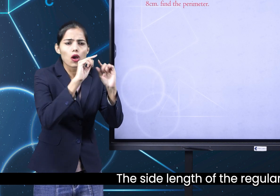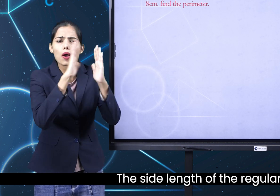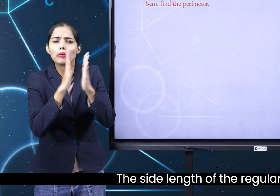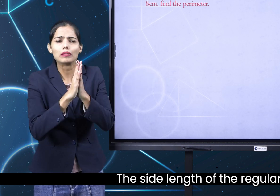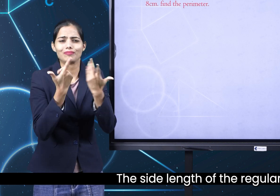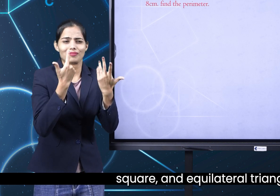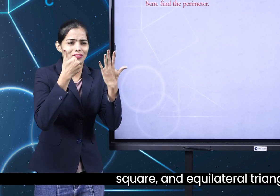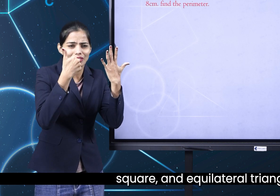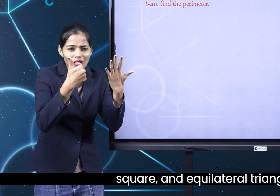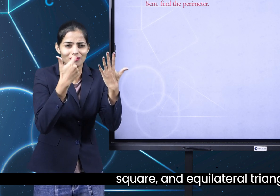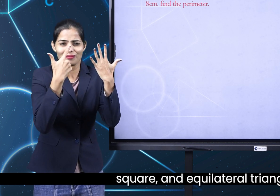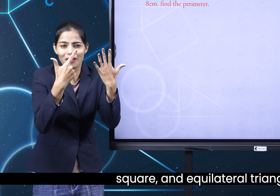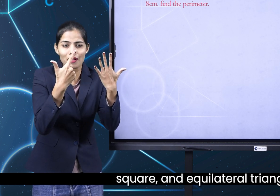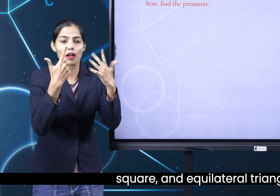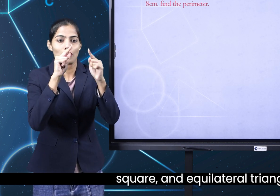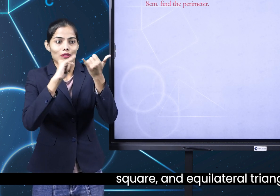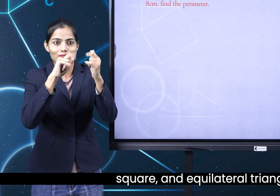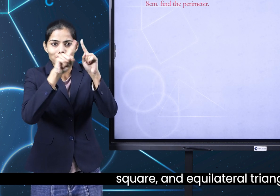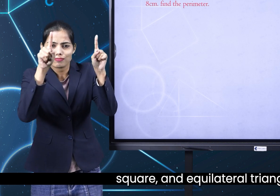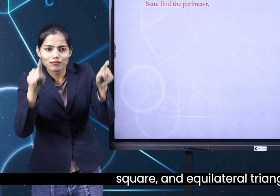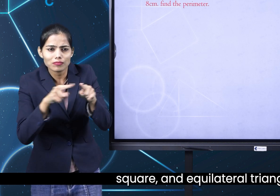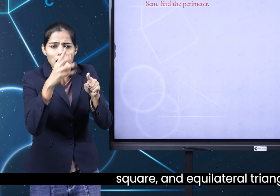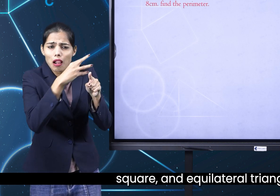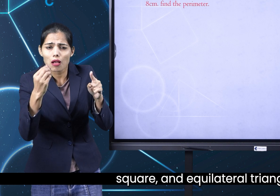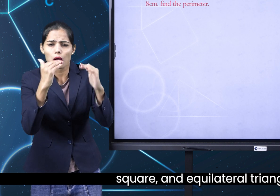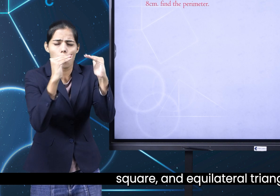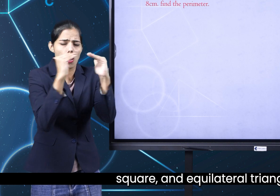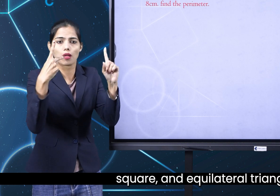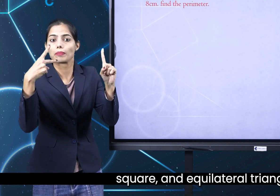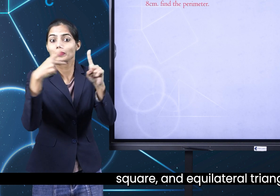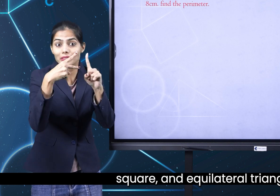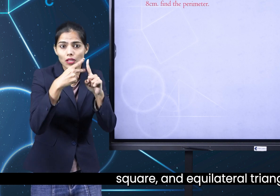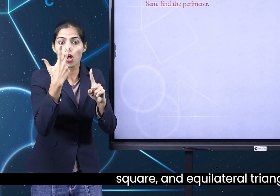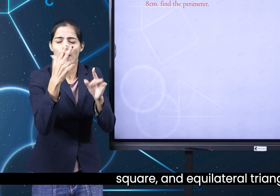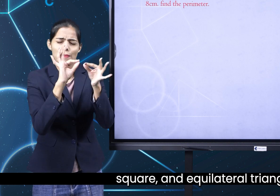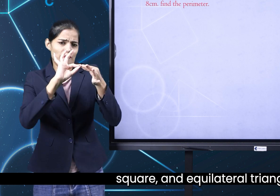hexagon, square and equilateral triangle is 8 cm.